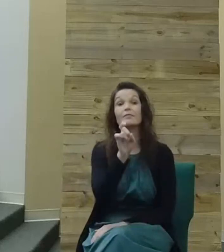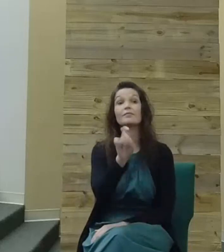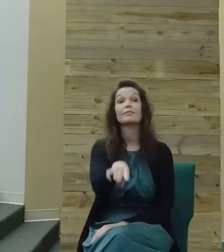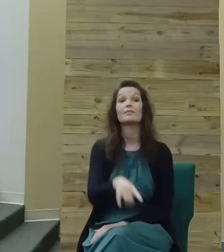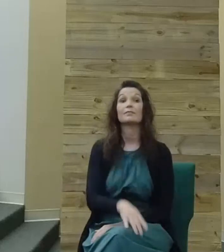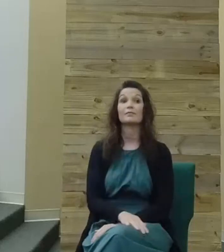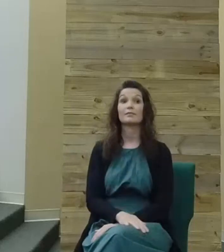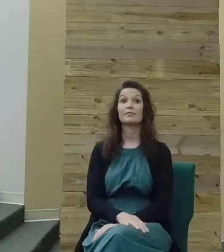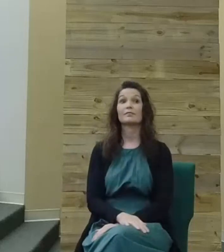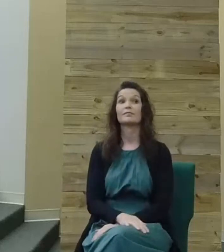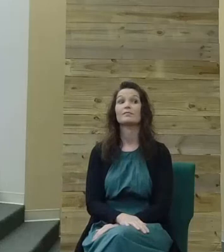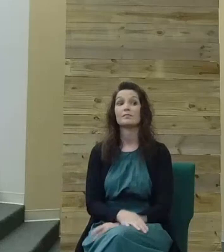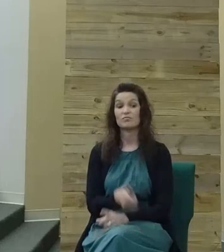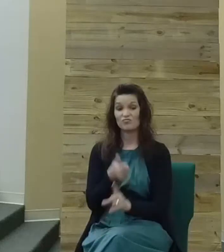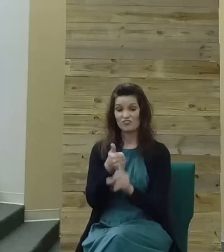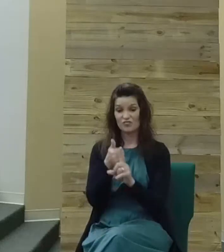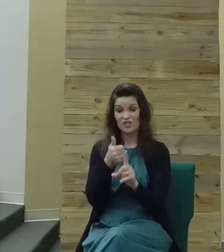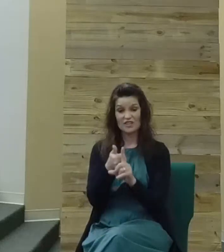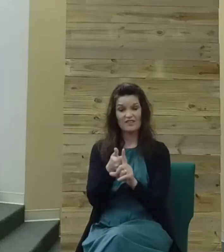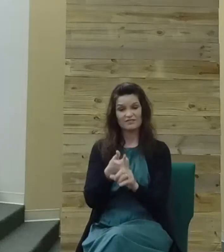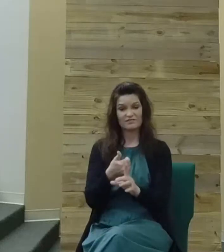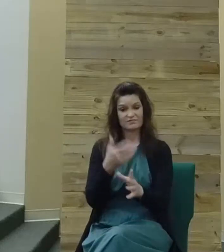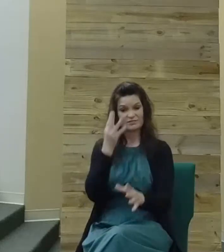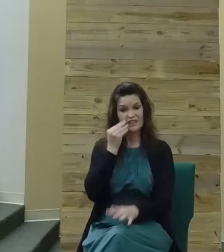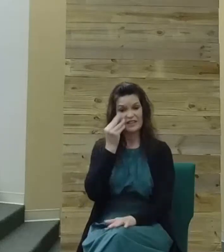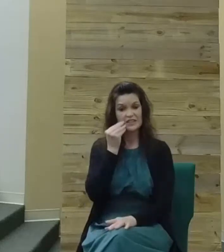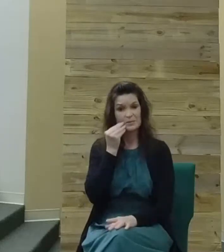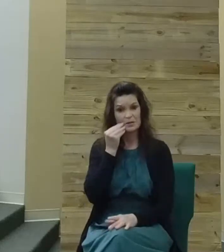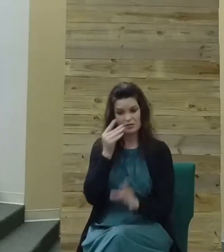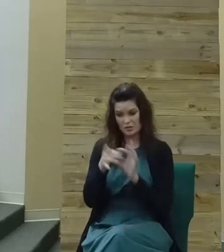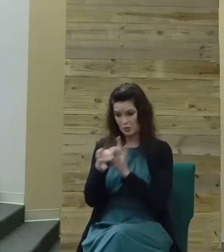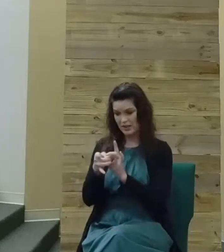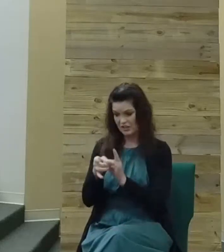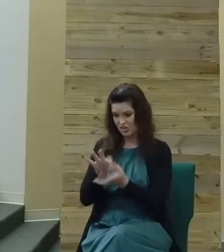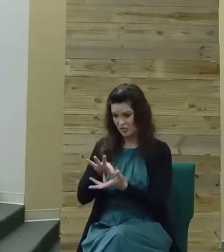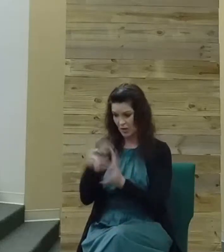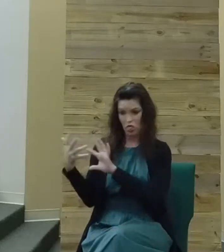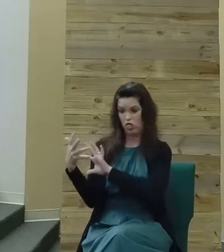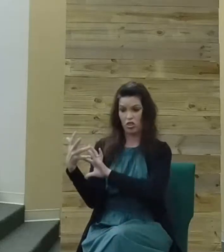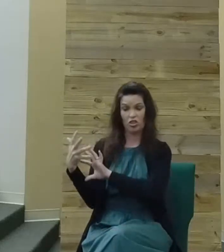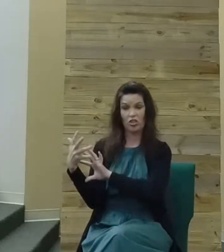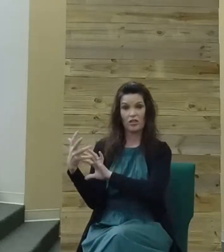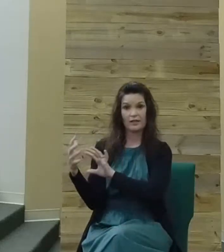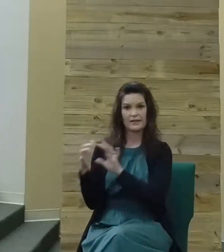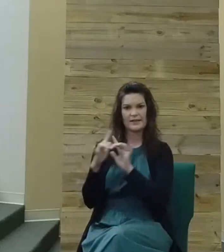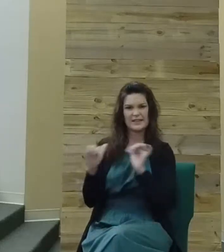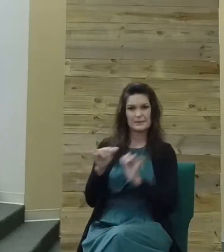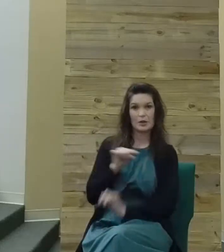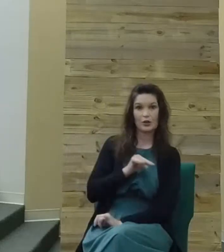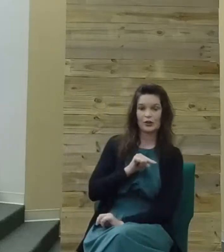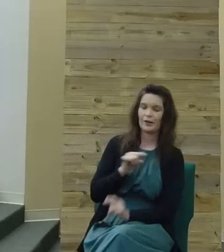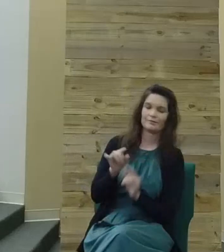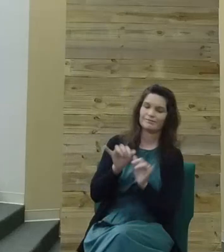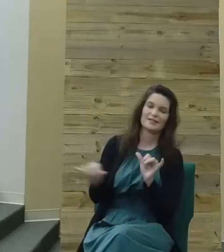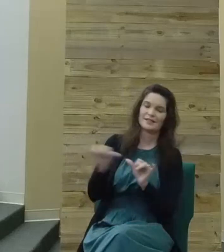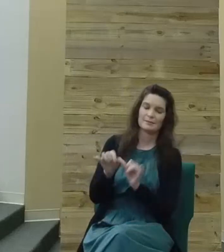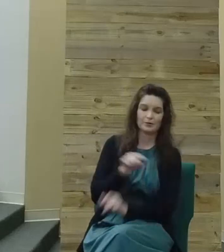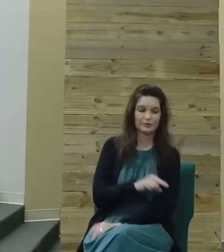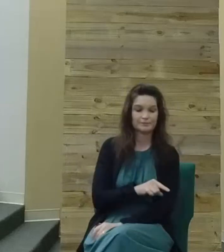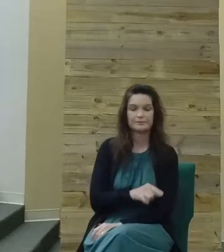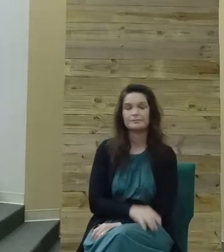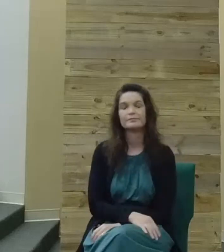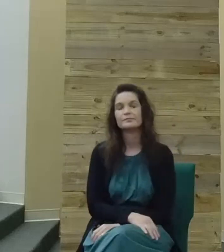So let me ask you, have you ever had a relationship that was broken? Maybe similar to that.